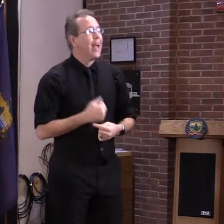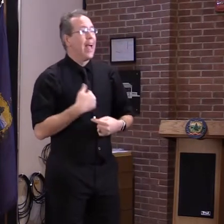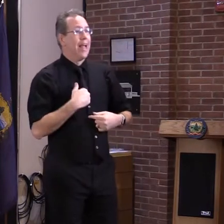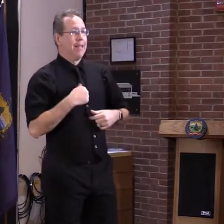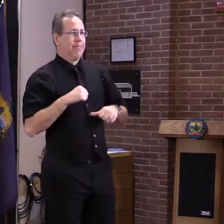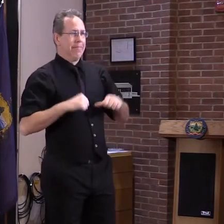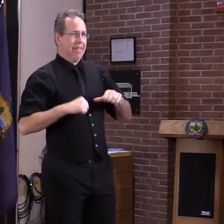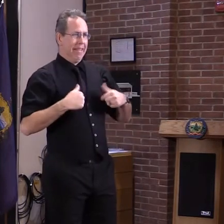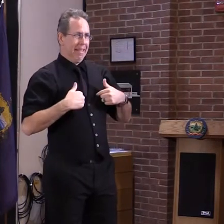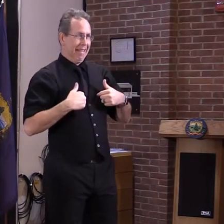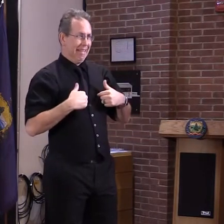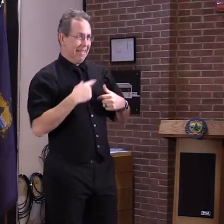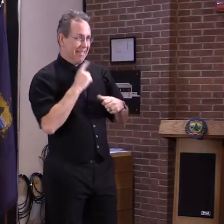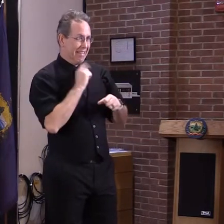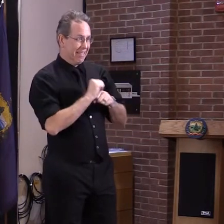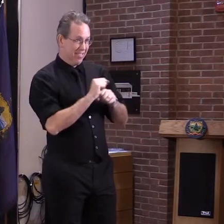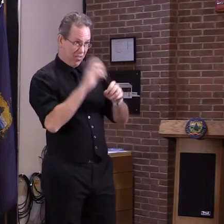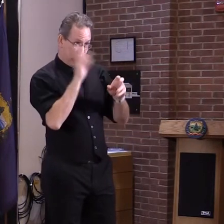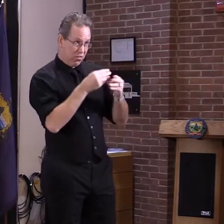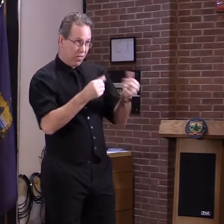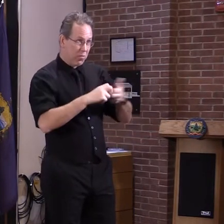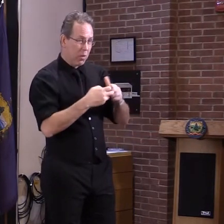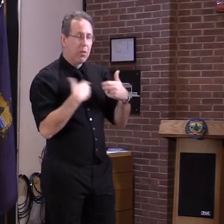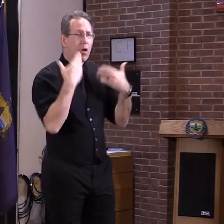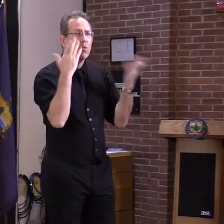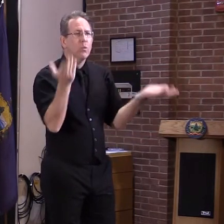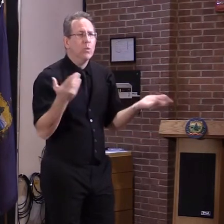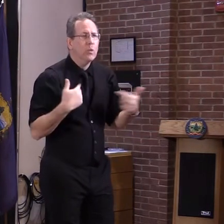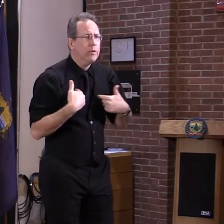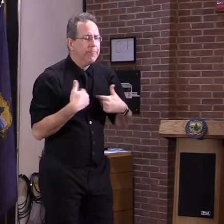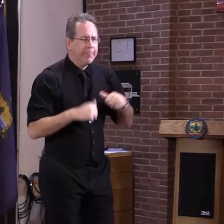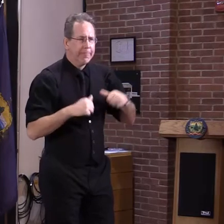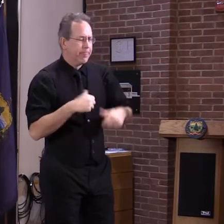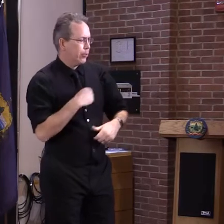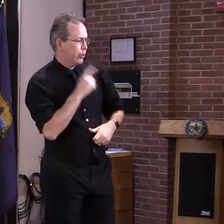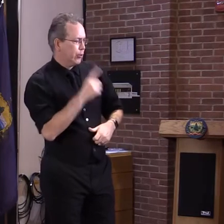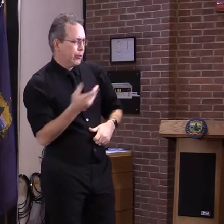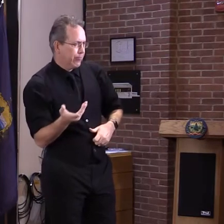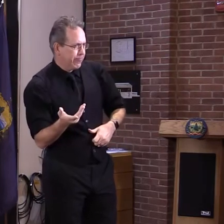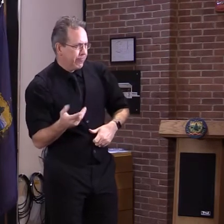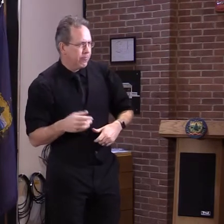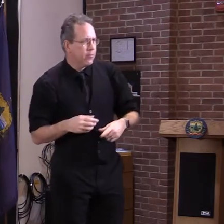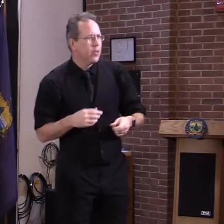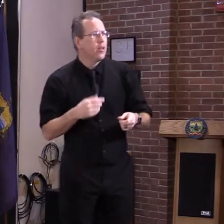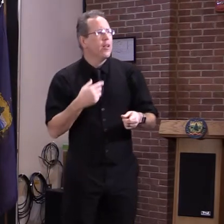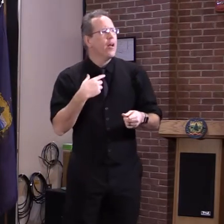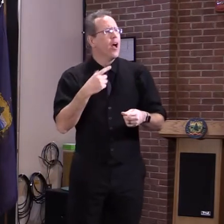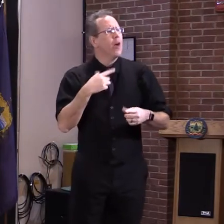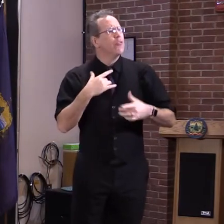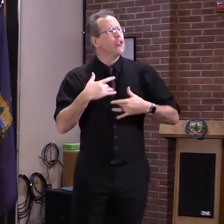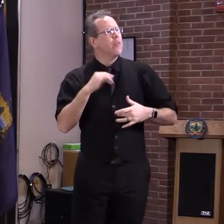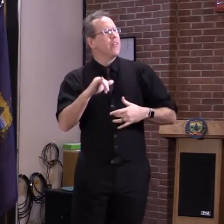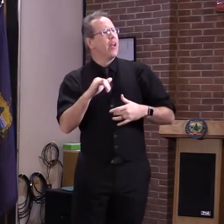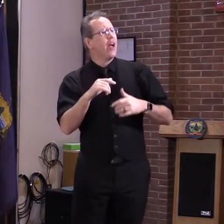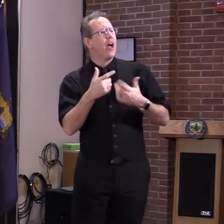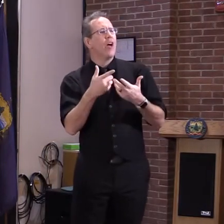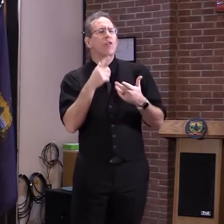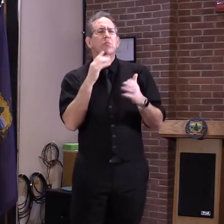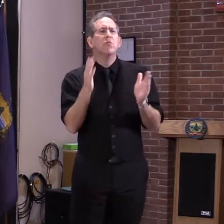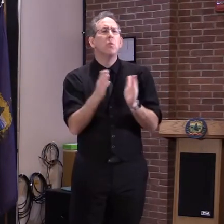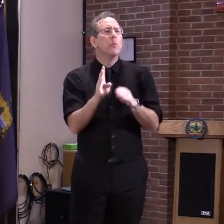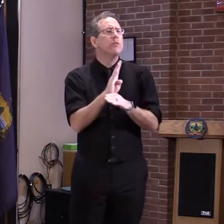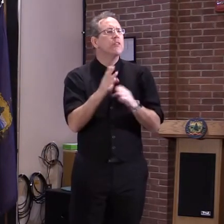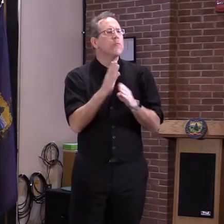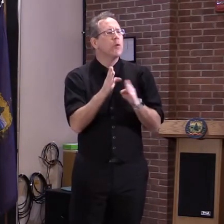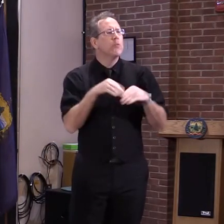solves from my standpoint. And I'm really concerned about the smaller contractors. The larger contractors